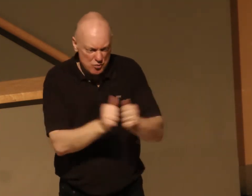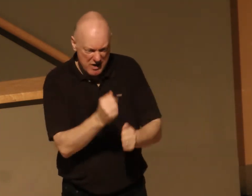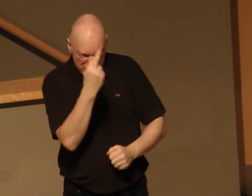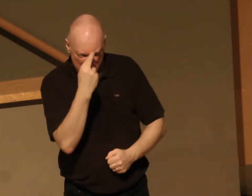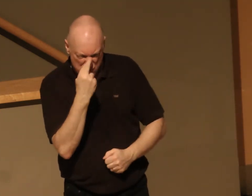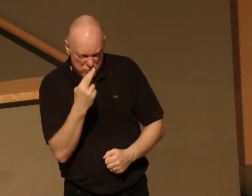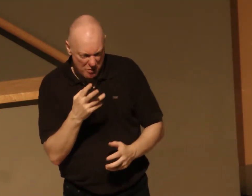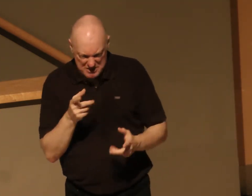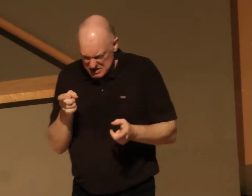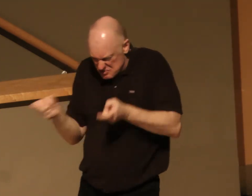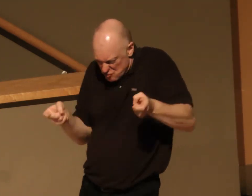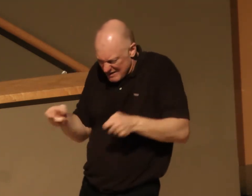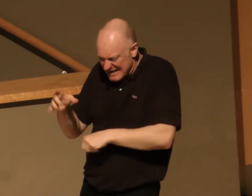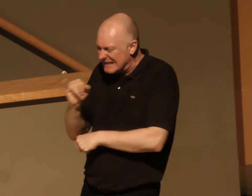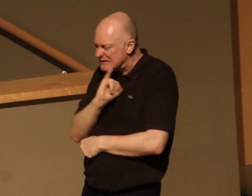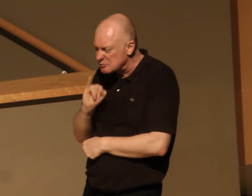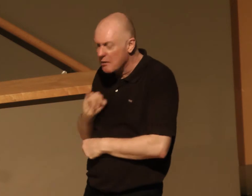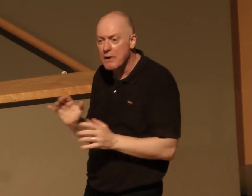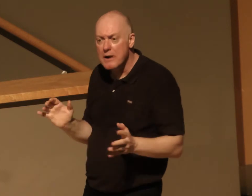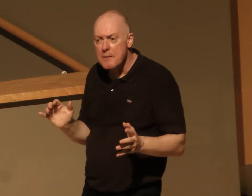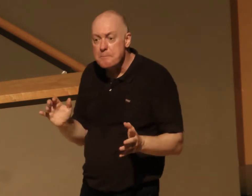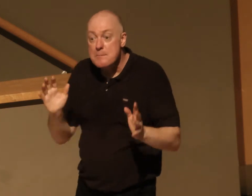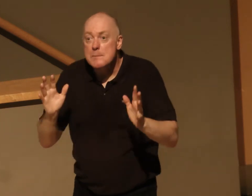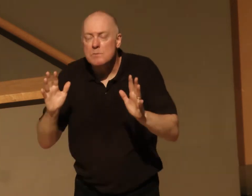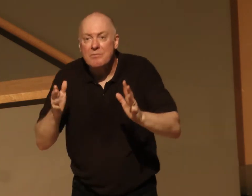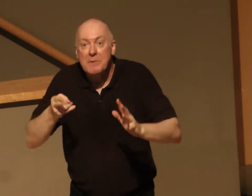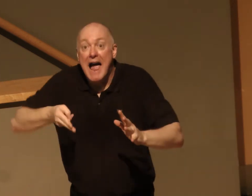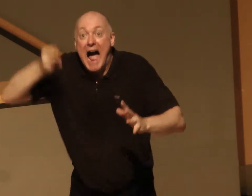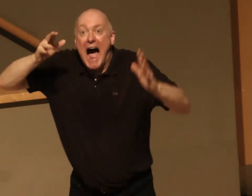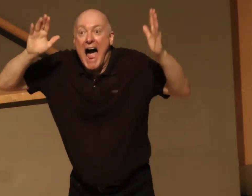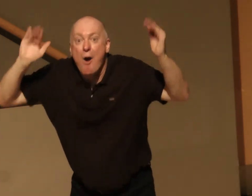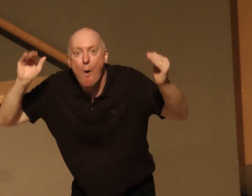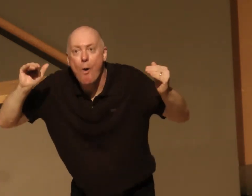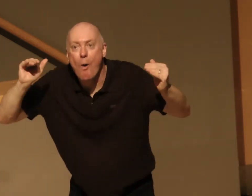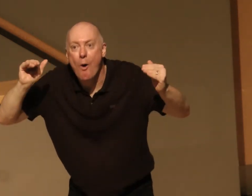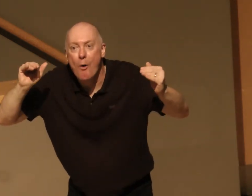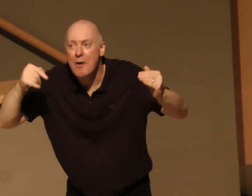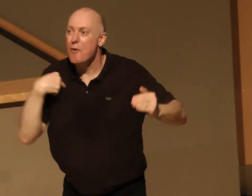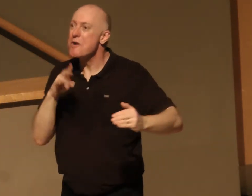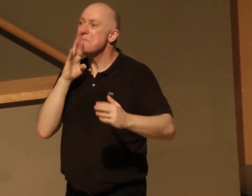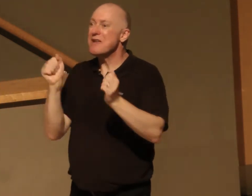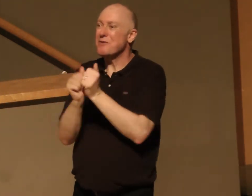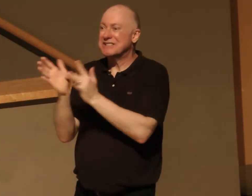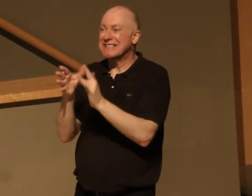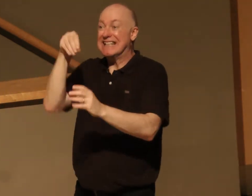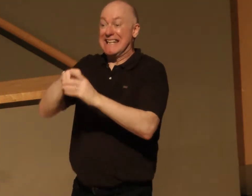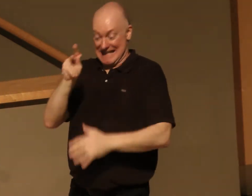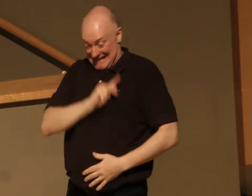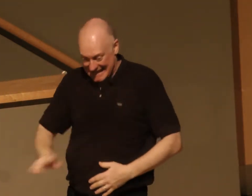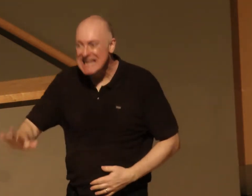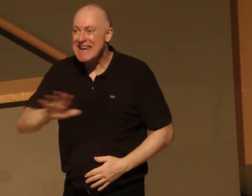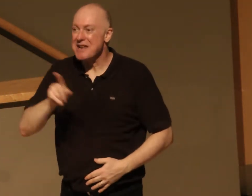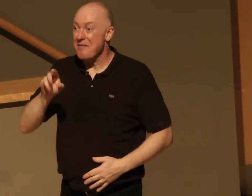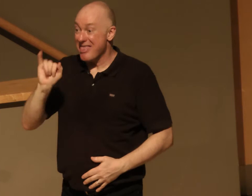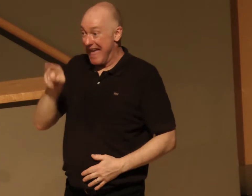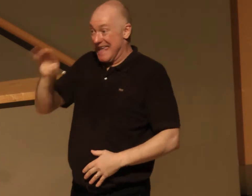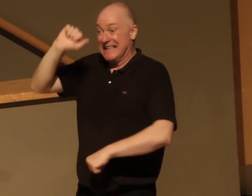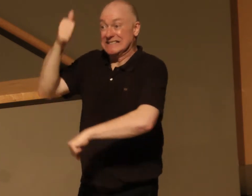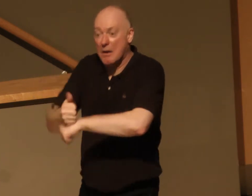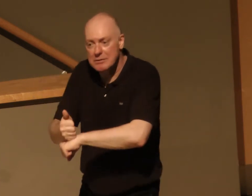doing to the people of Israel. They had high hopes that they would be with Jesus in this kingdom that he would establish it. You have to understand something